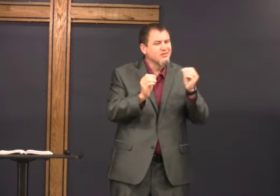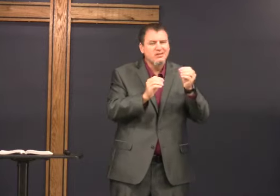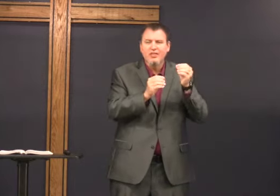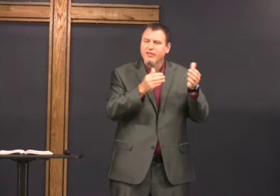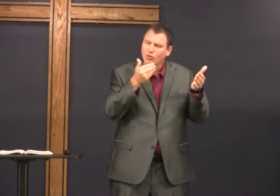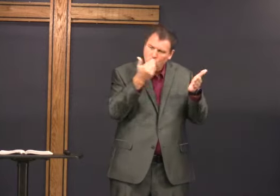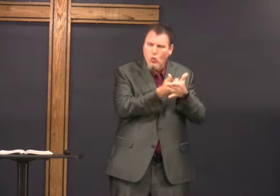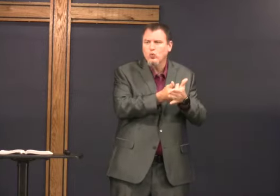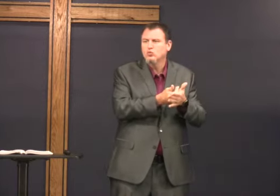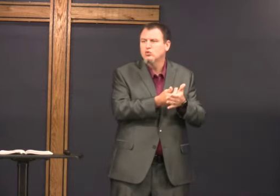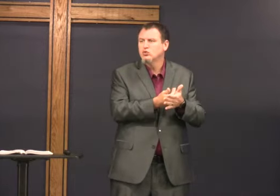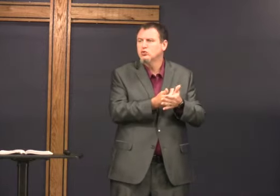on sports teams.